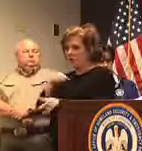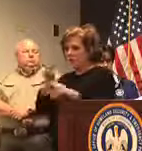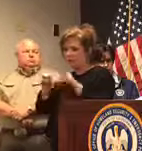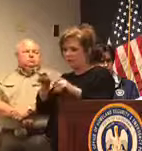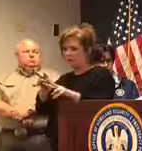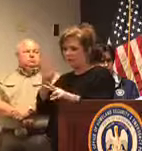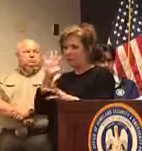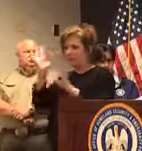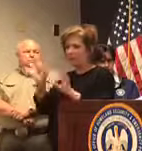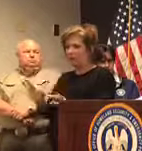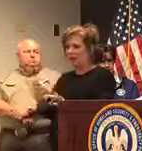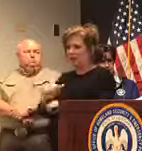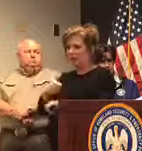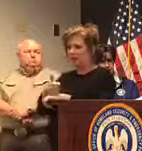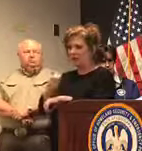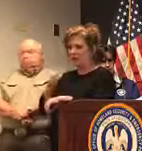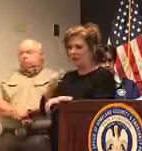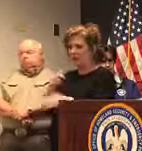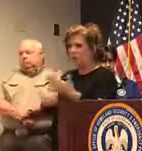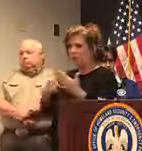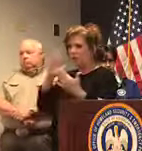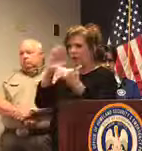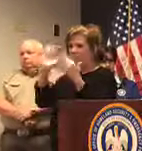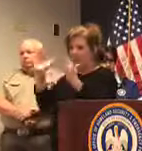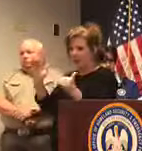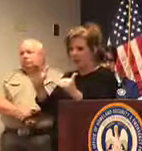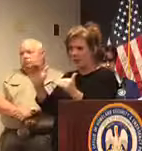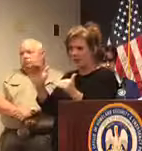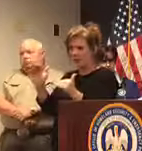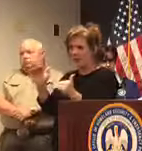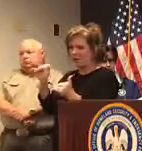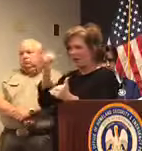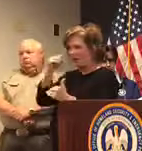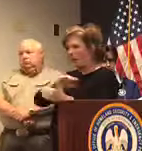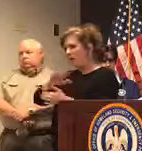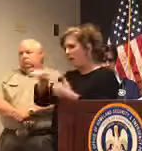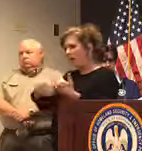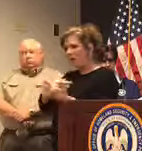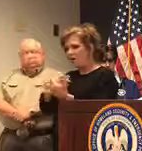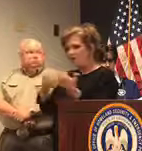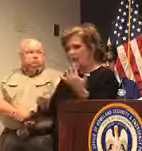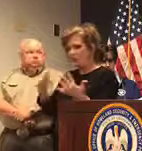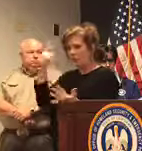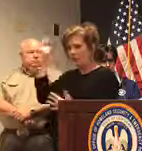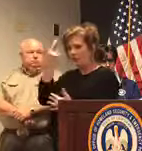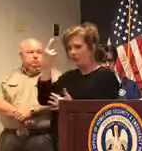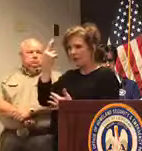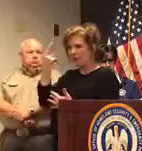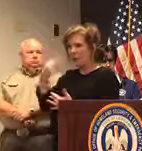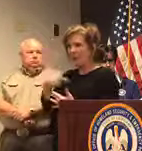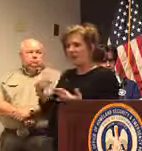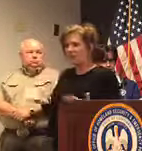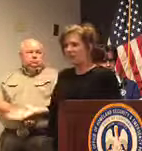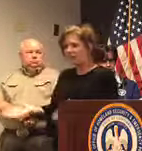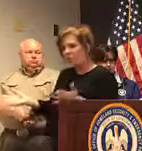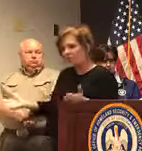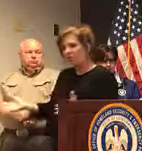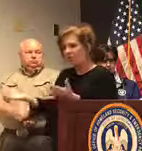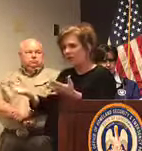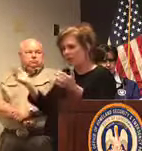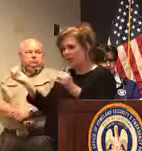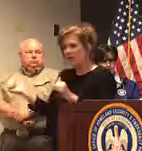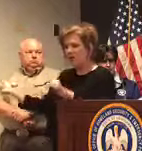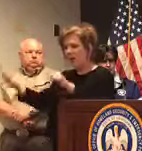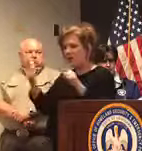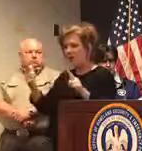can expect. But for all of those reasons, I'm encouraging everyone across the state of Louisiana